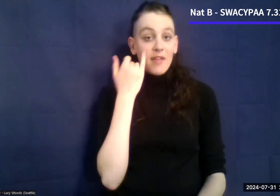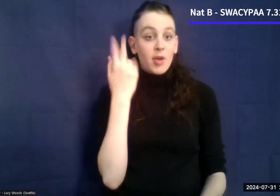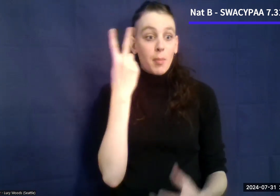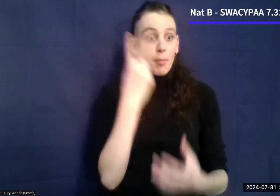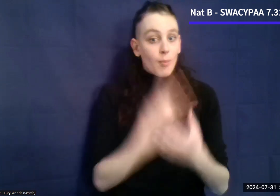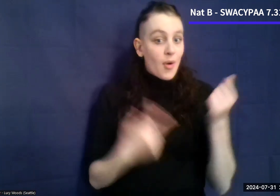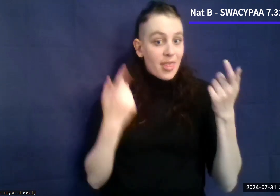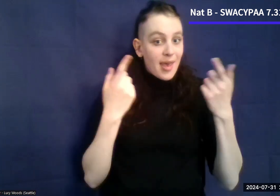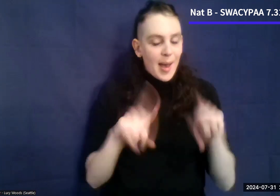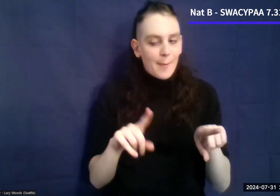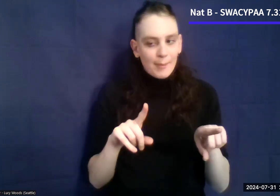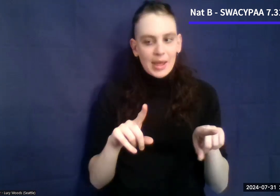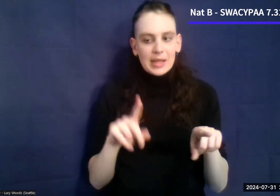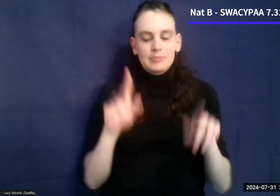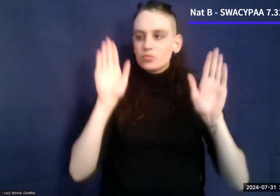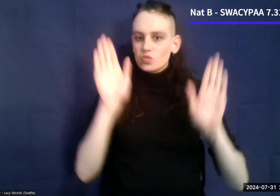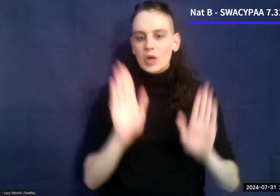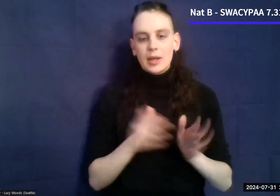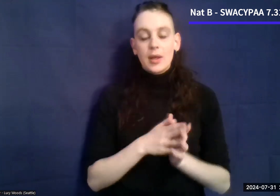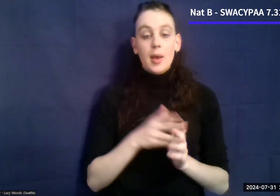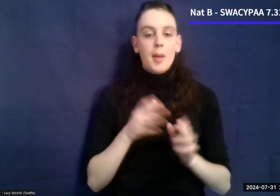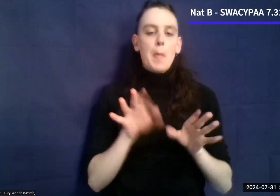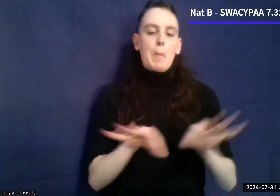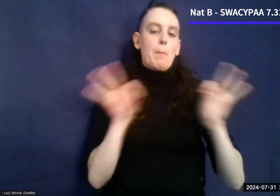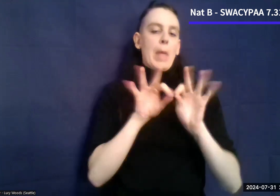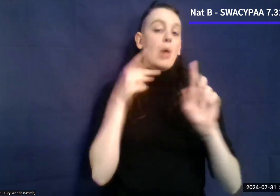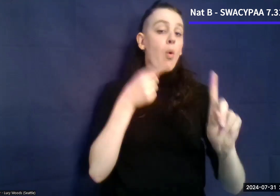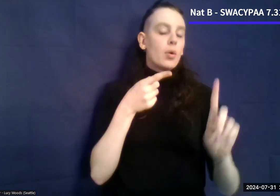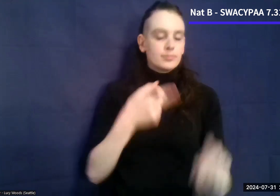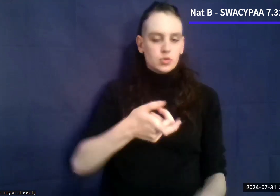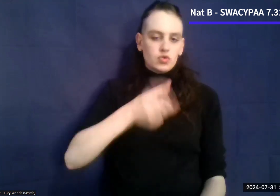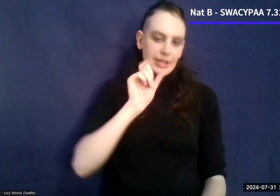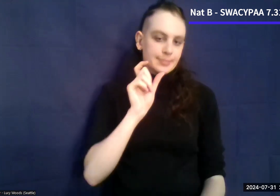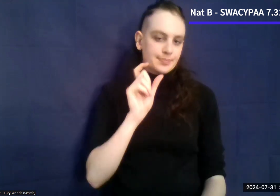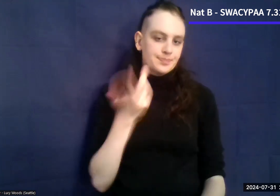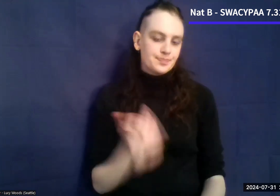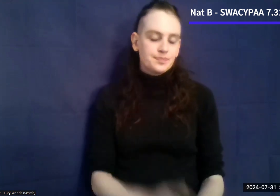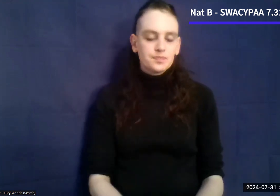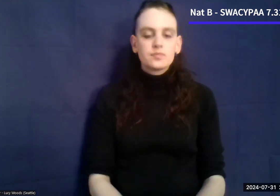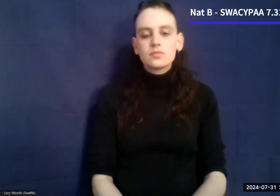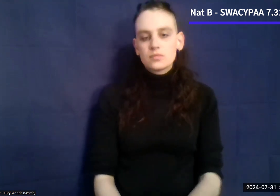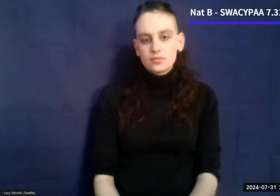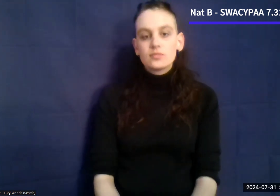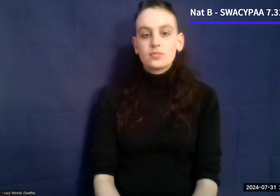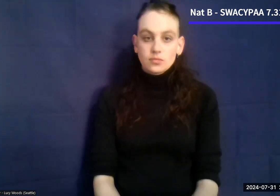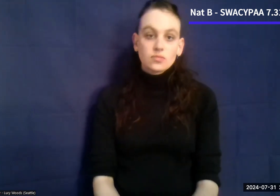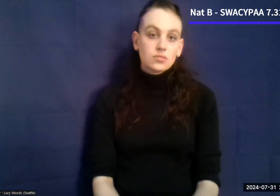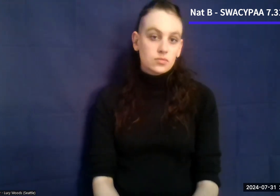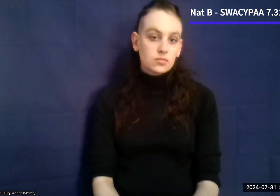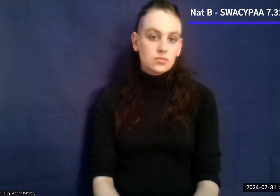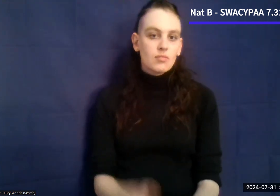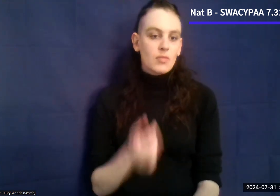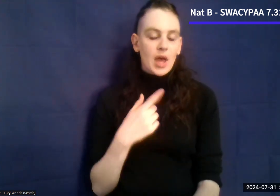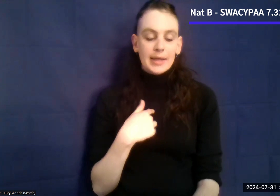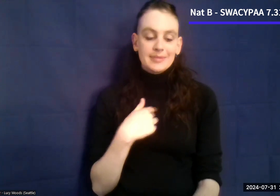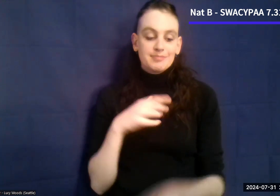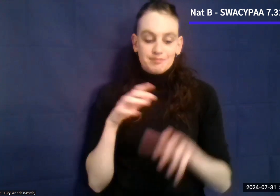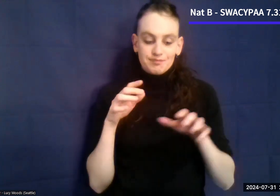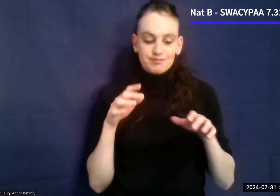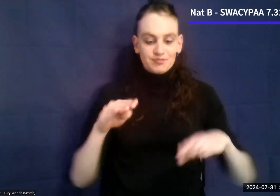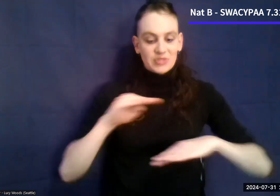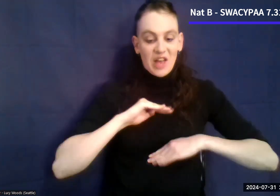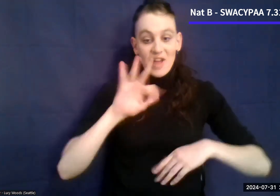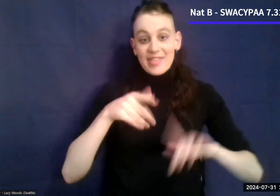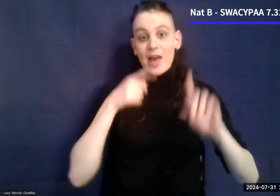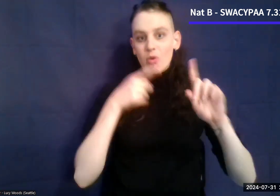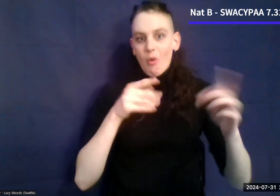like the main goal was to like drink. And I accomplished that goal a lot.